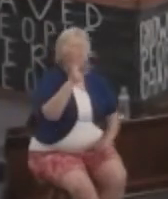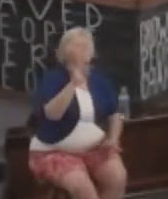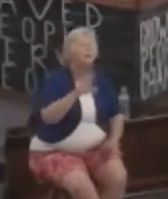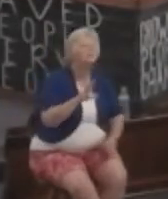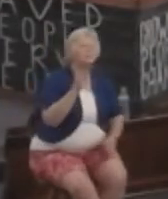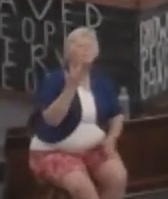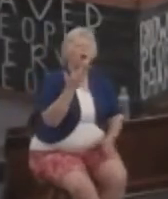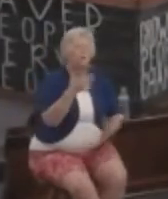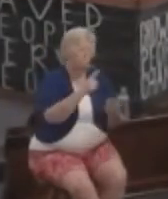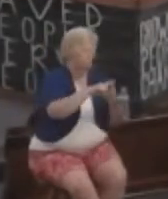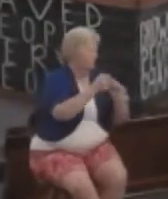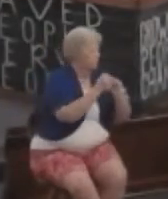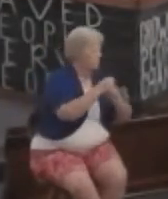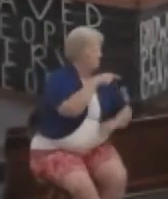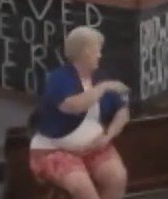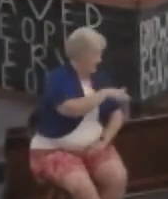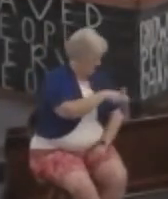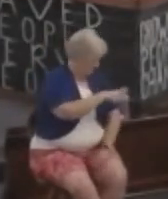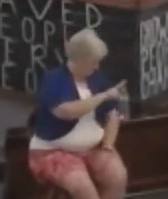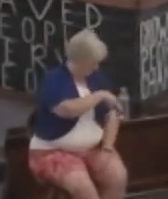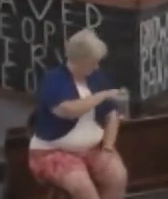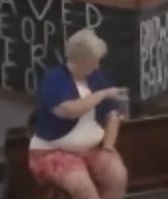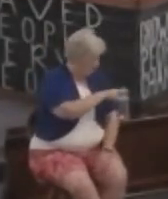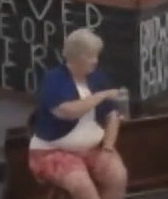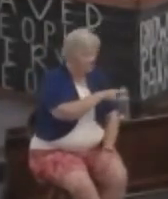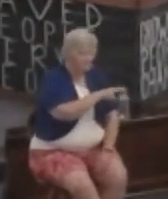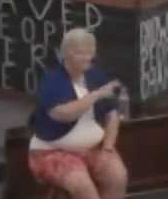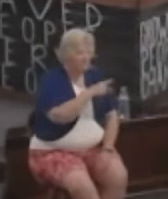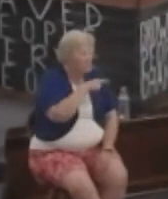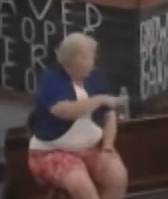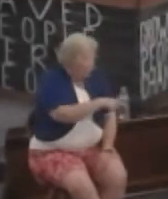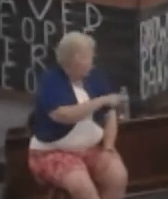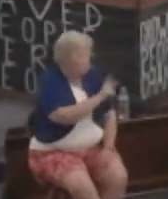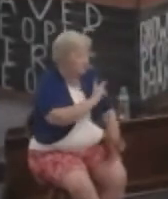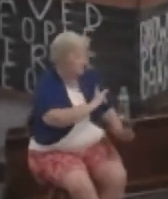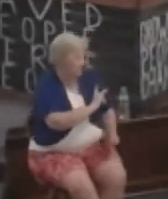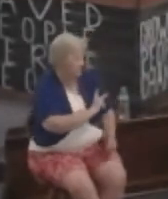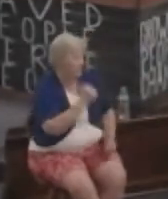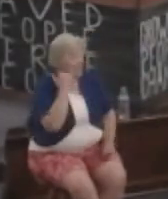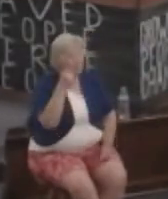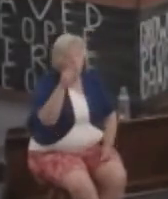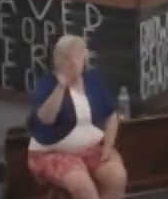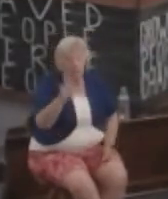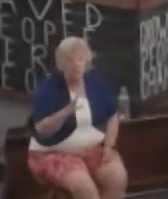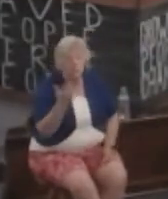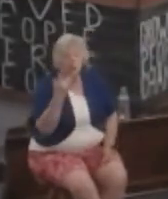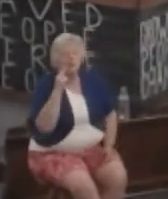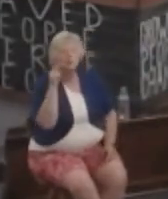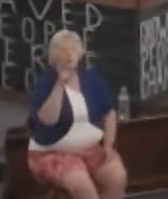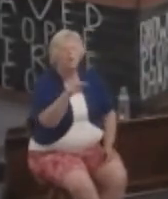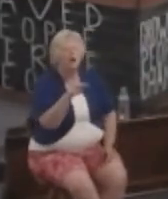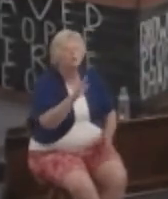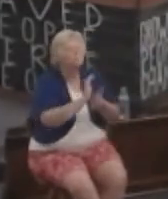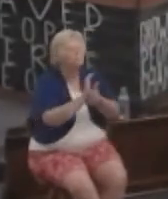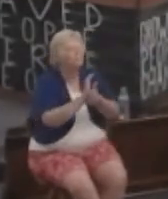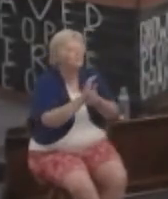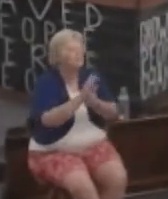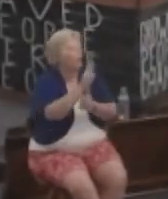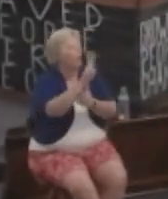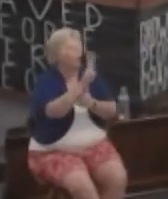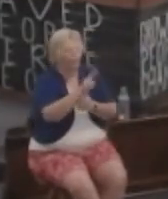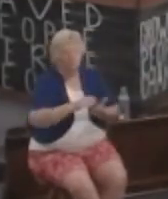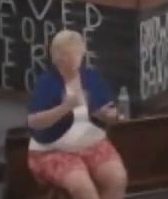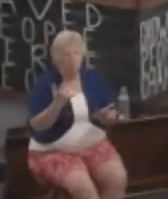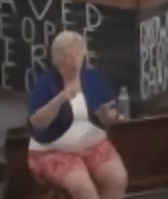out with such and such? Why do you hang out with those people? If you are a pastor, how come you watch R-rated movies? How come you